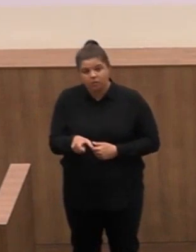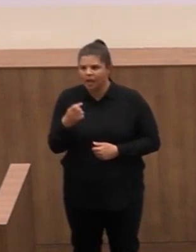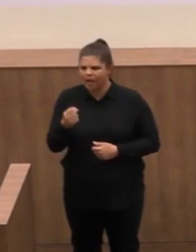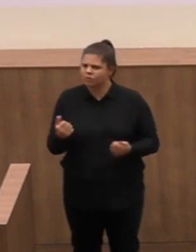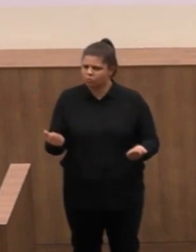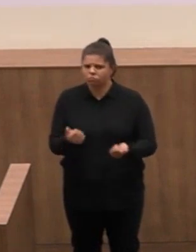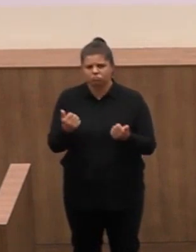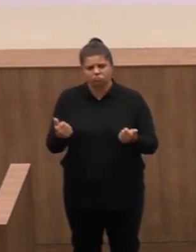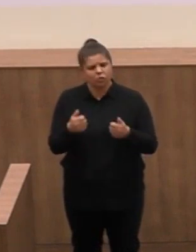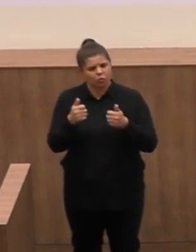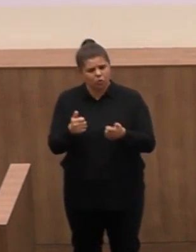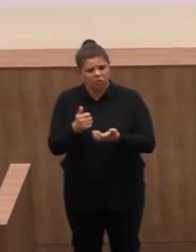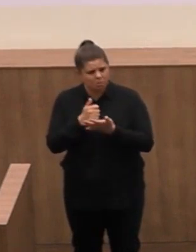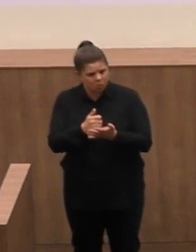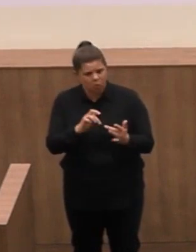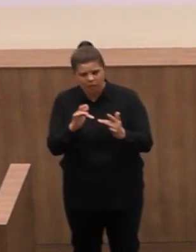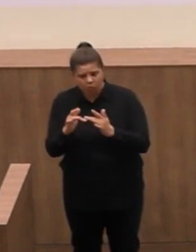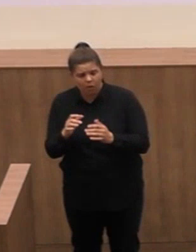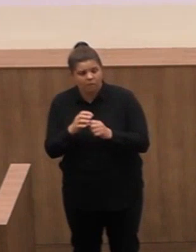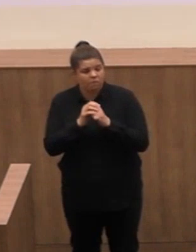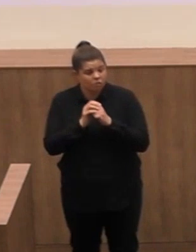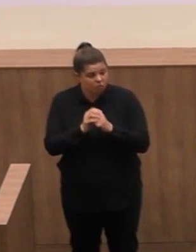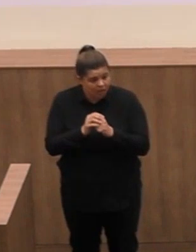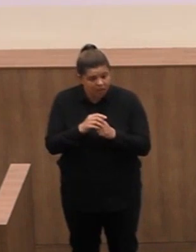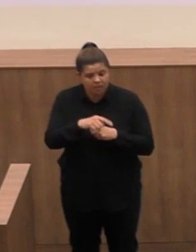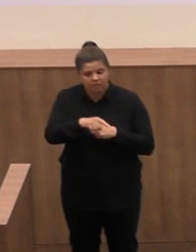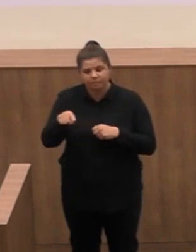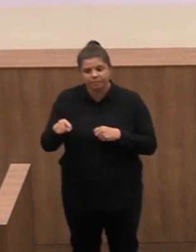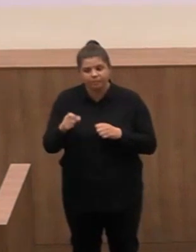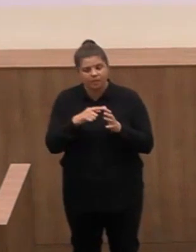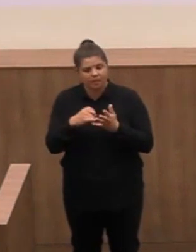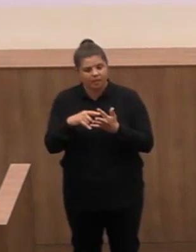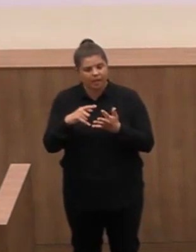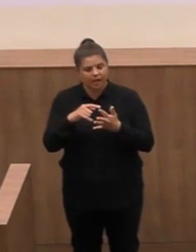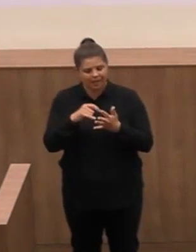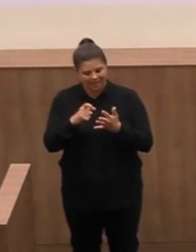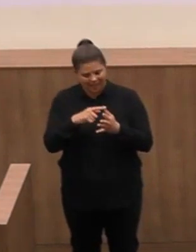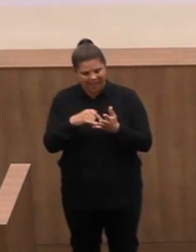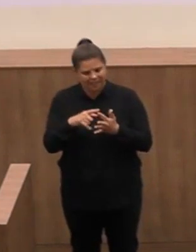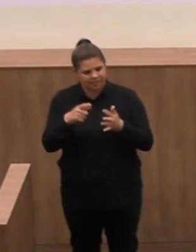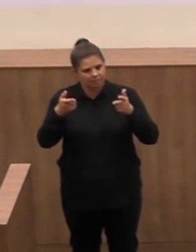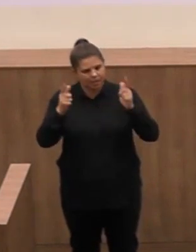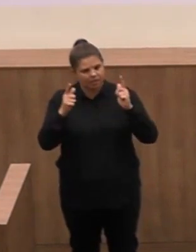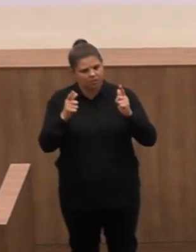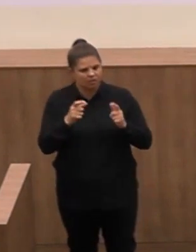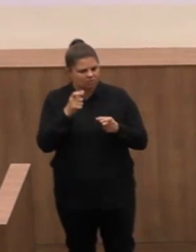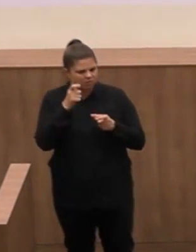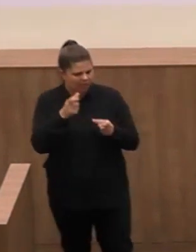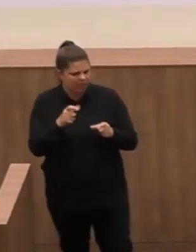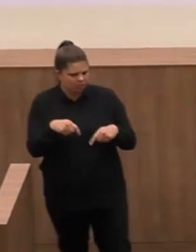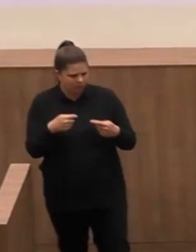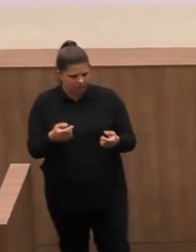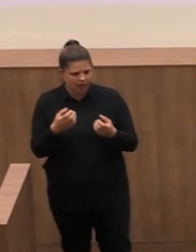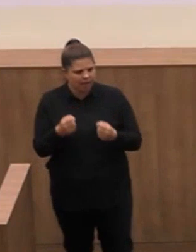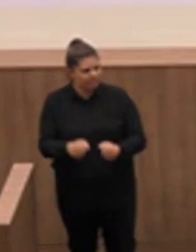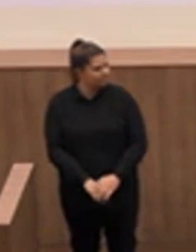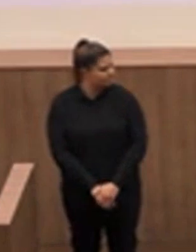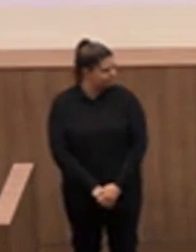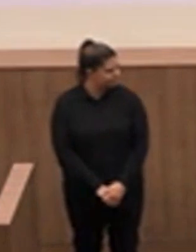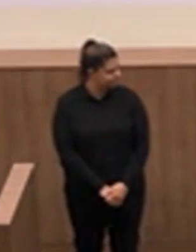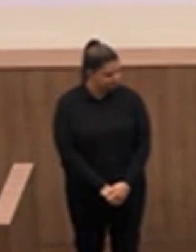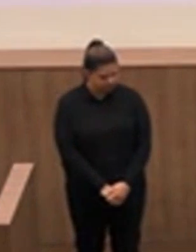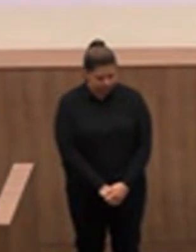network that were friends, as well as a case manager from their care provider. And actually, you know, I guess